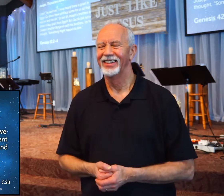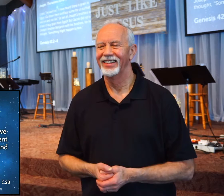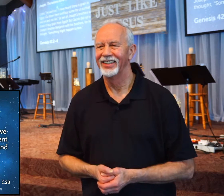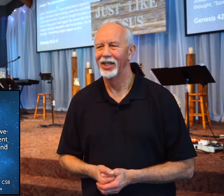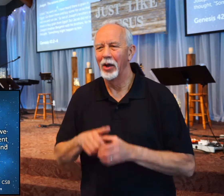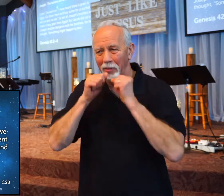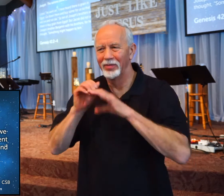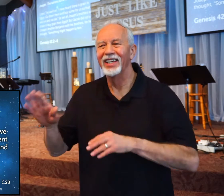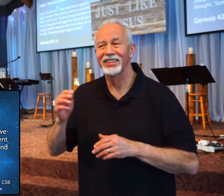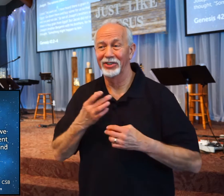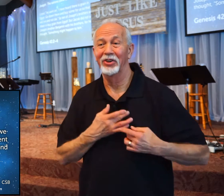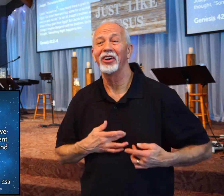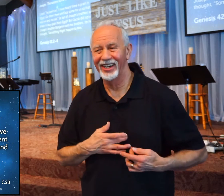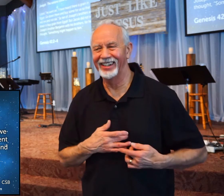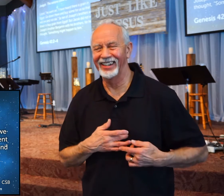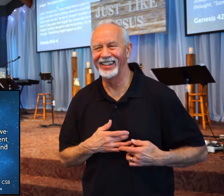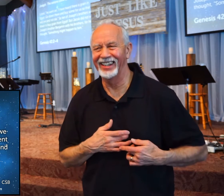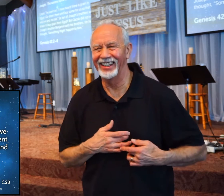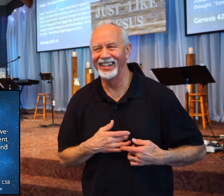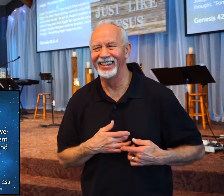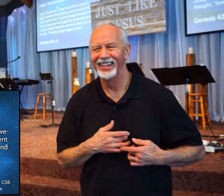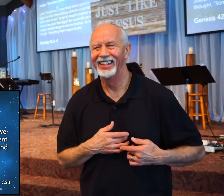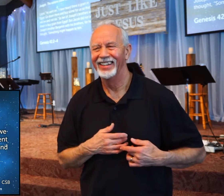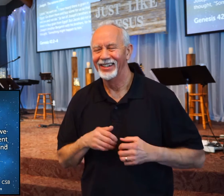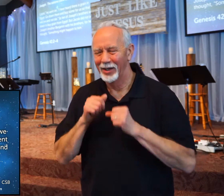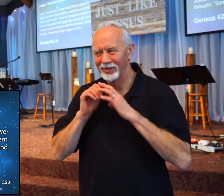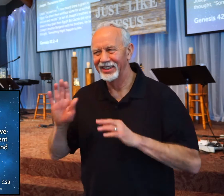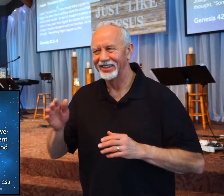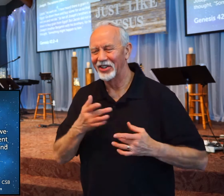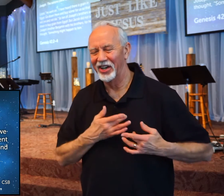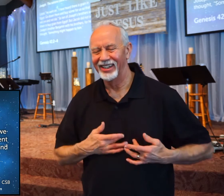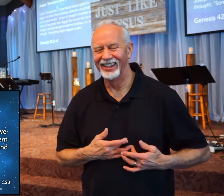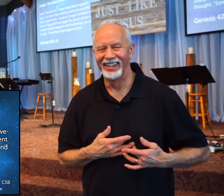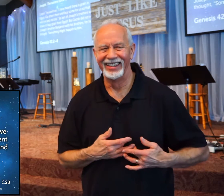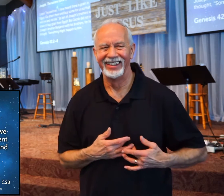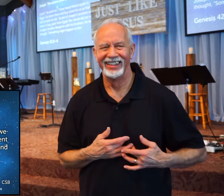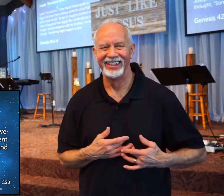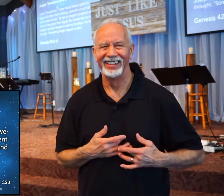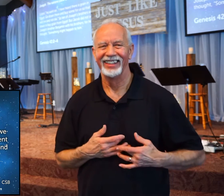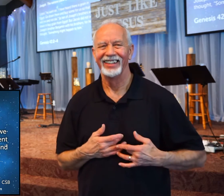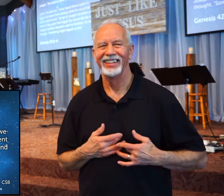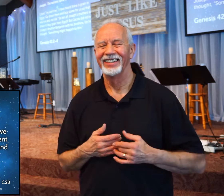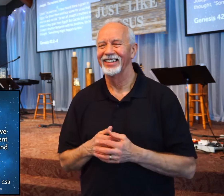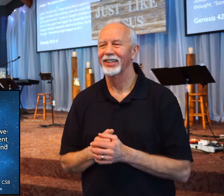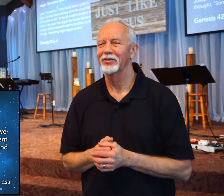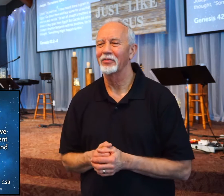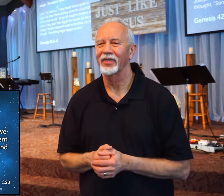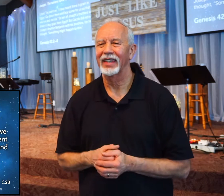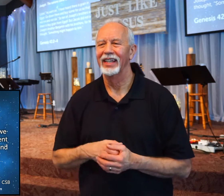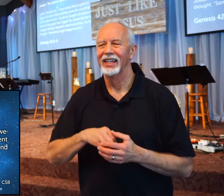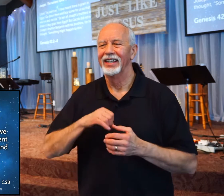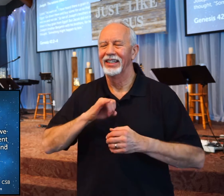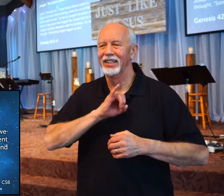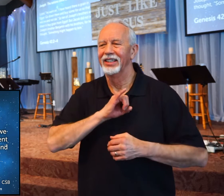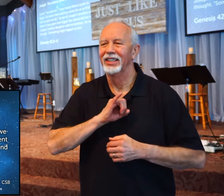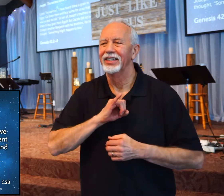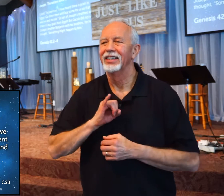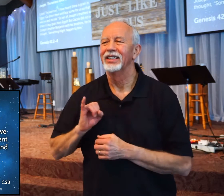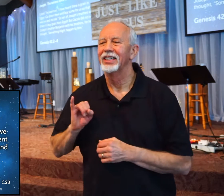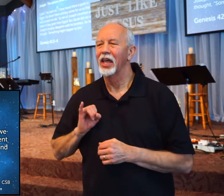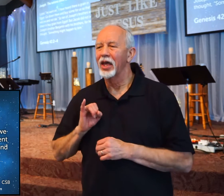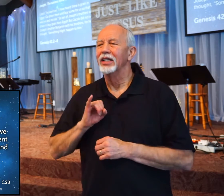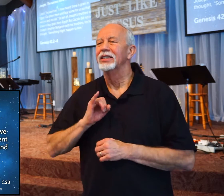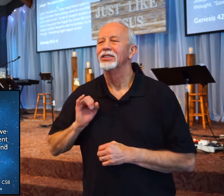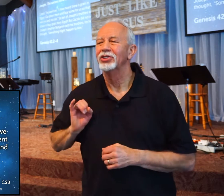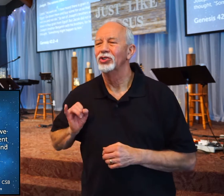Bless his heart is what we would say in Georgia. Bless his heart. So Joseph flexes his muscles, if you will,